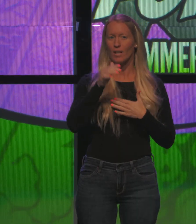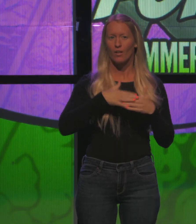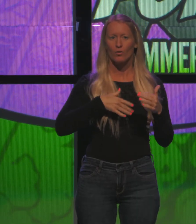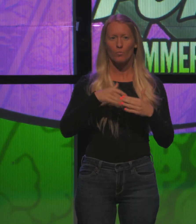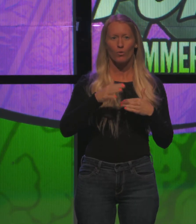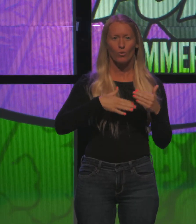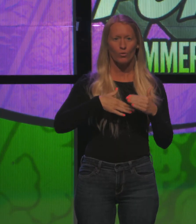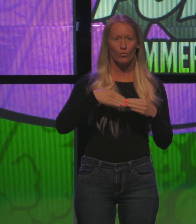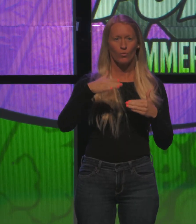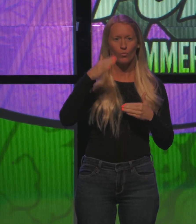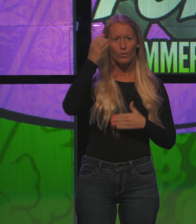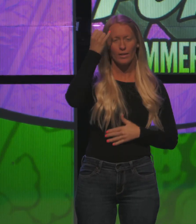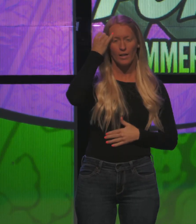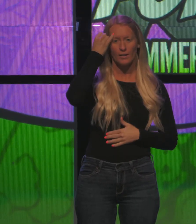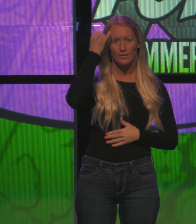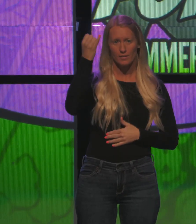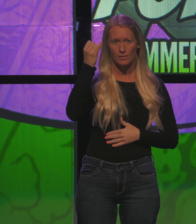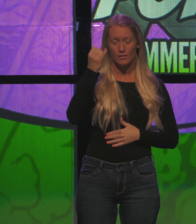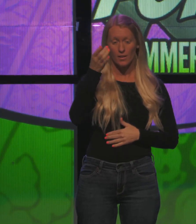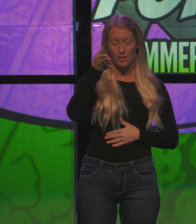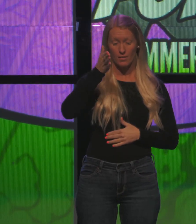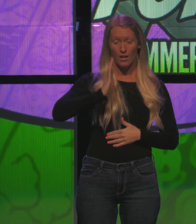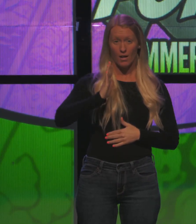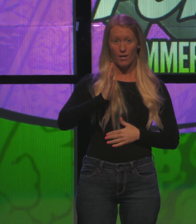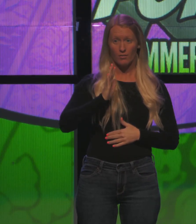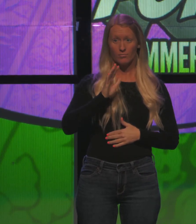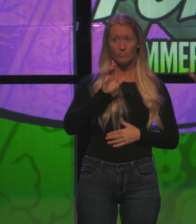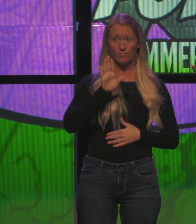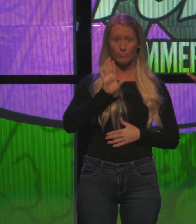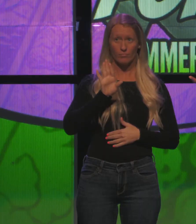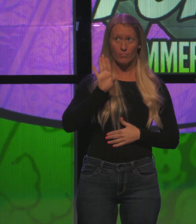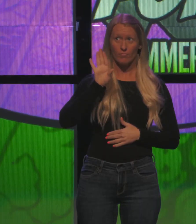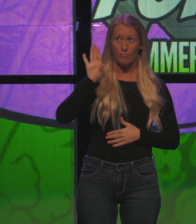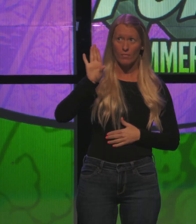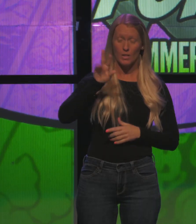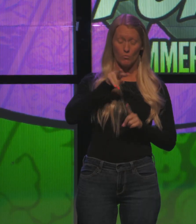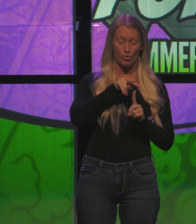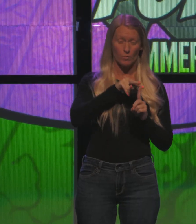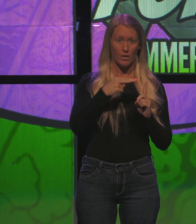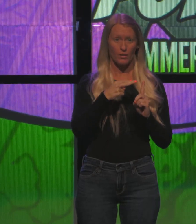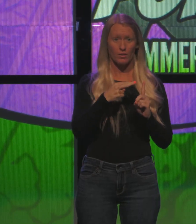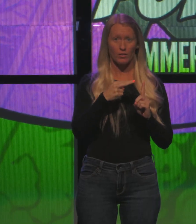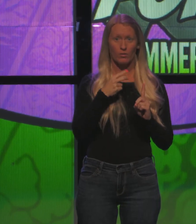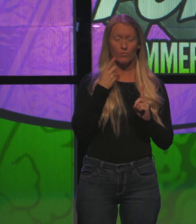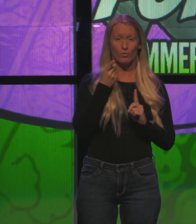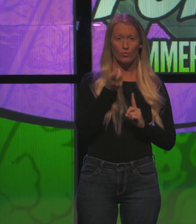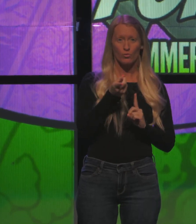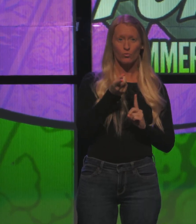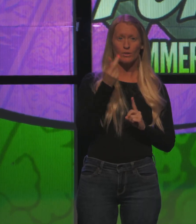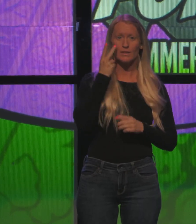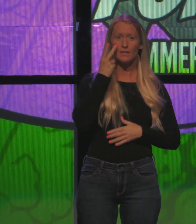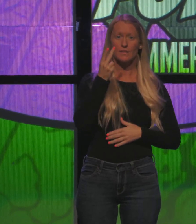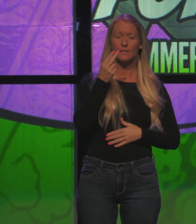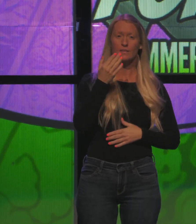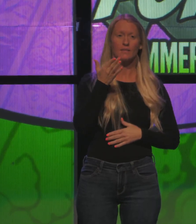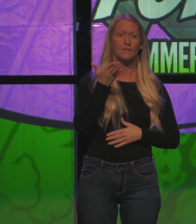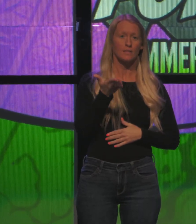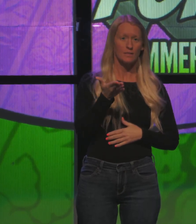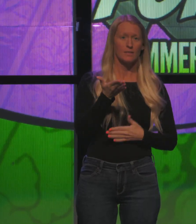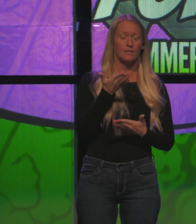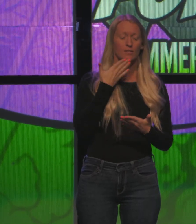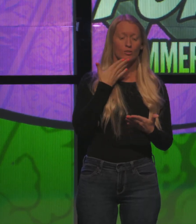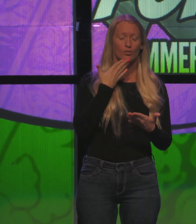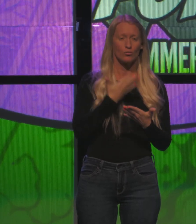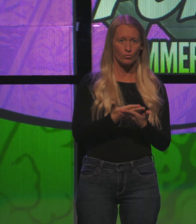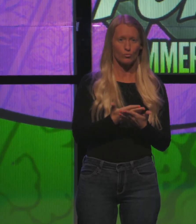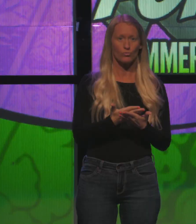idea that God looks at you, that he sees good. Not only just